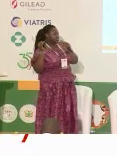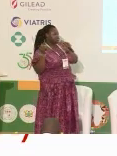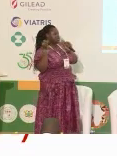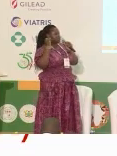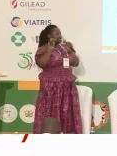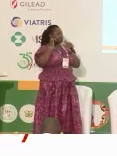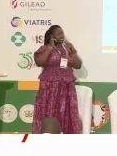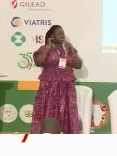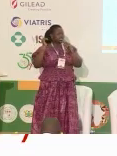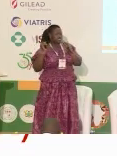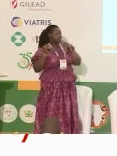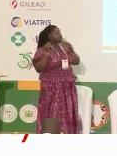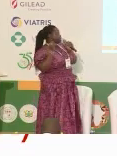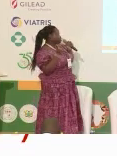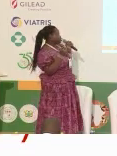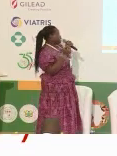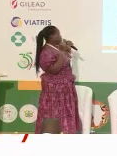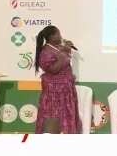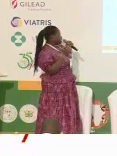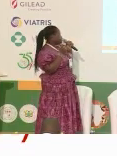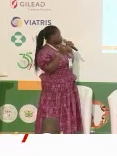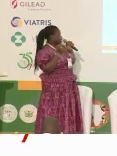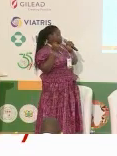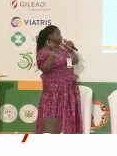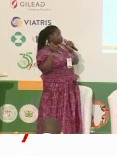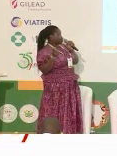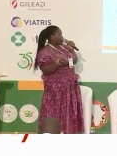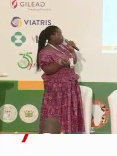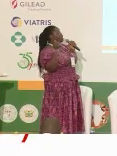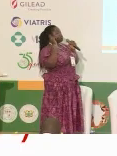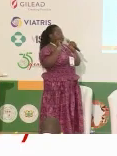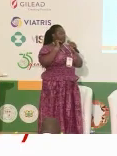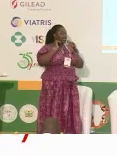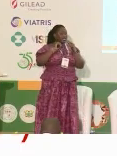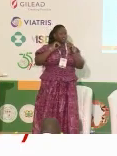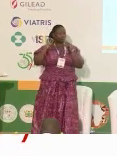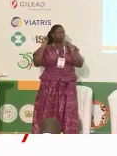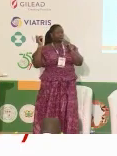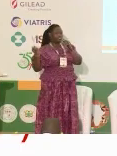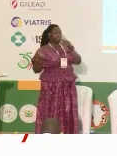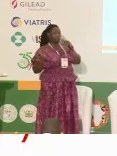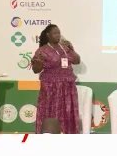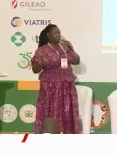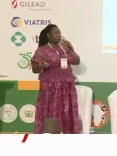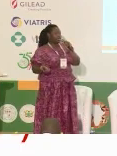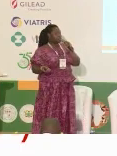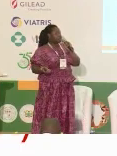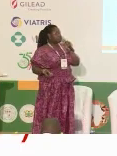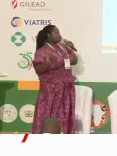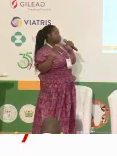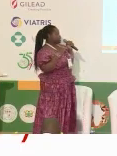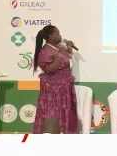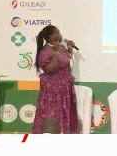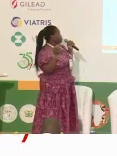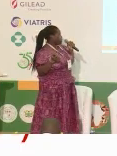the date for your viral load testing is this day. Please ensure that you make out time to come. Please remember that, oh, you need to pick up like your next set of